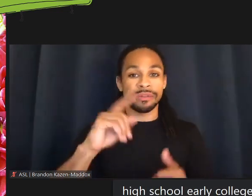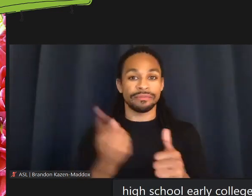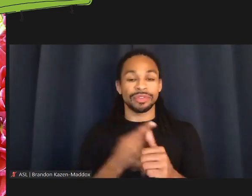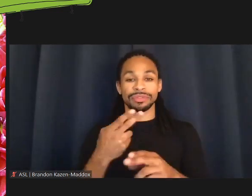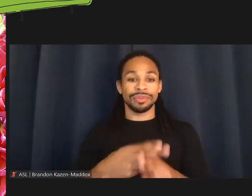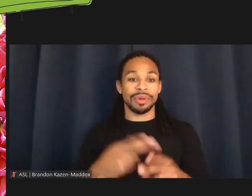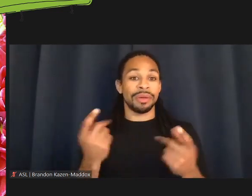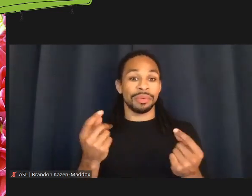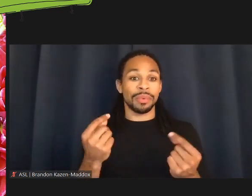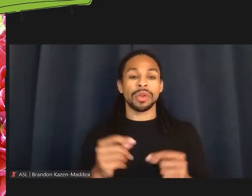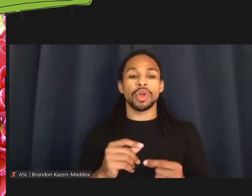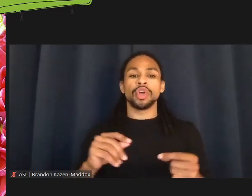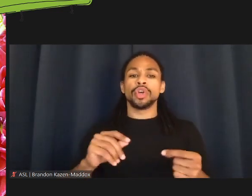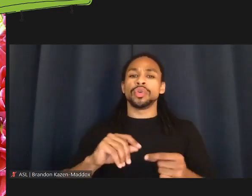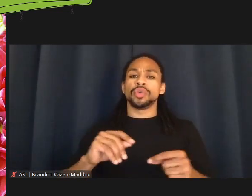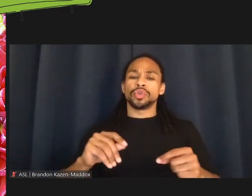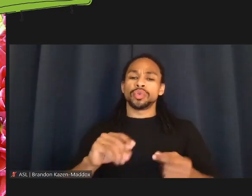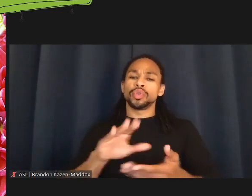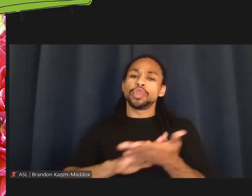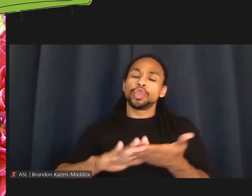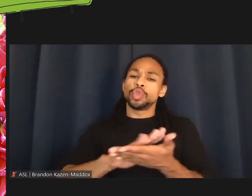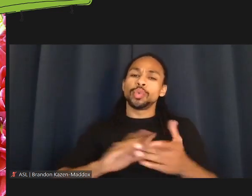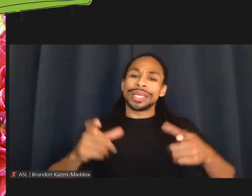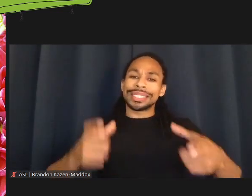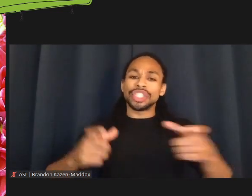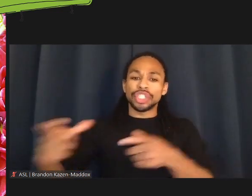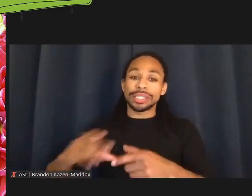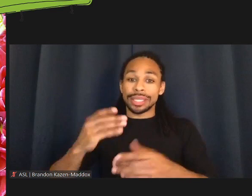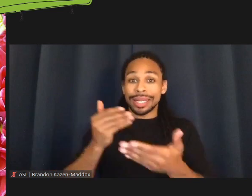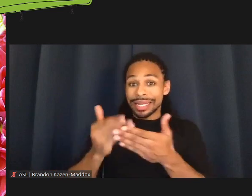Dishes by the Window at Both Ends of the Day.